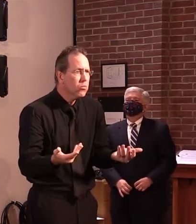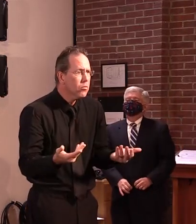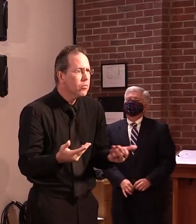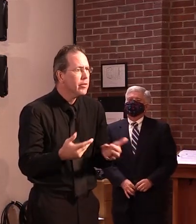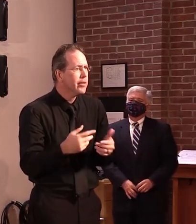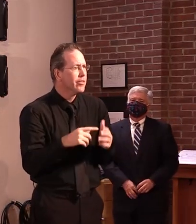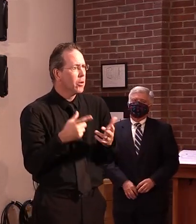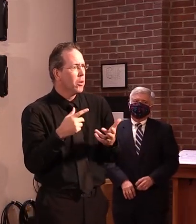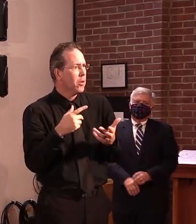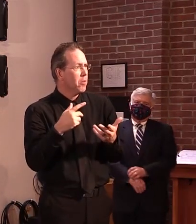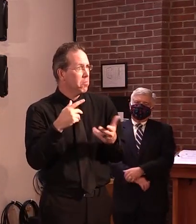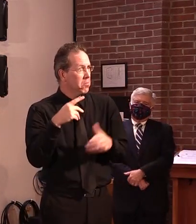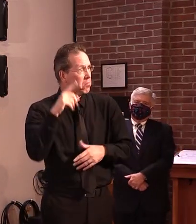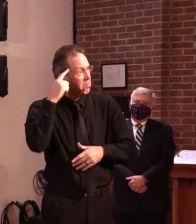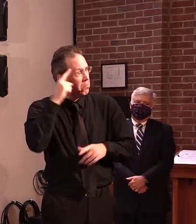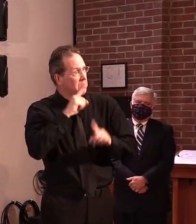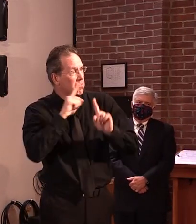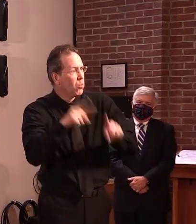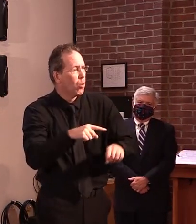measure.